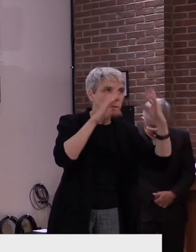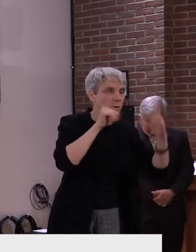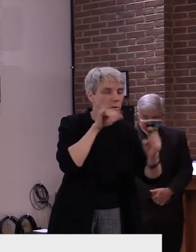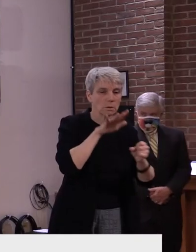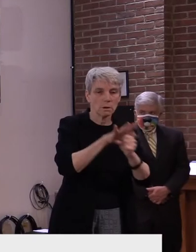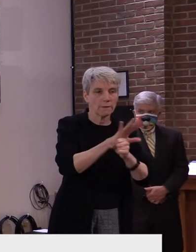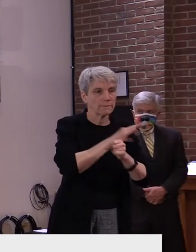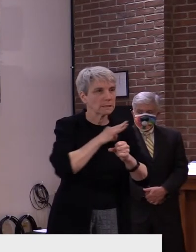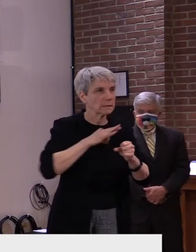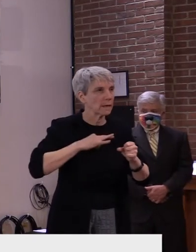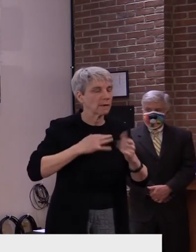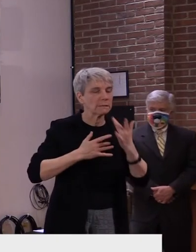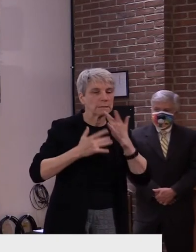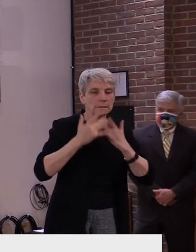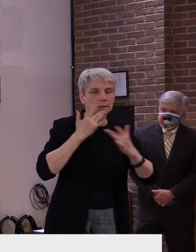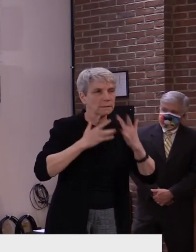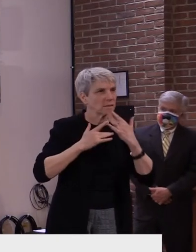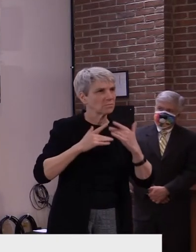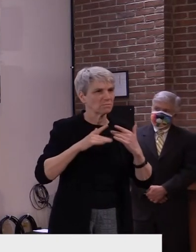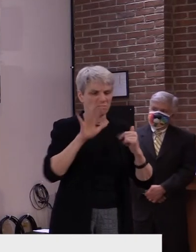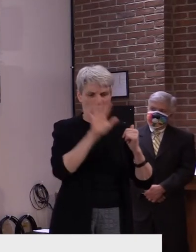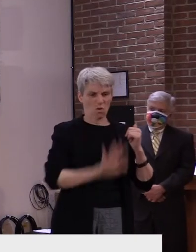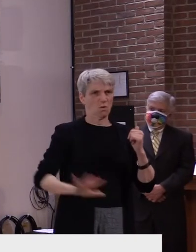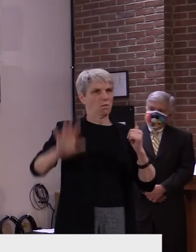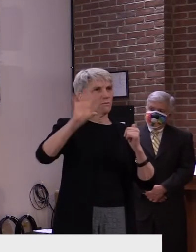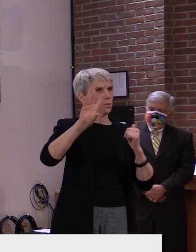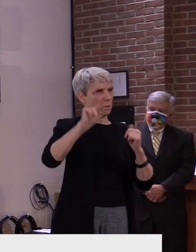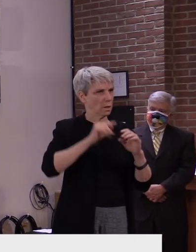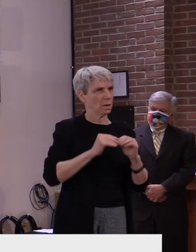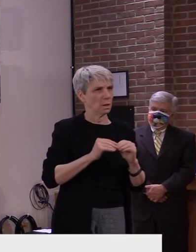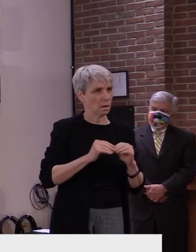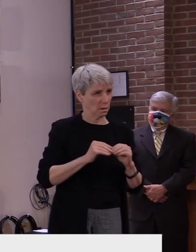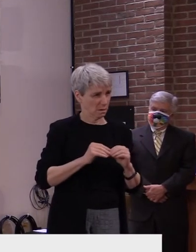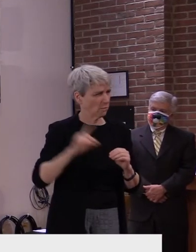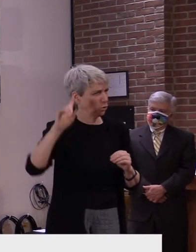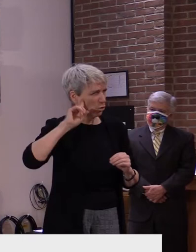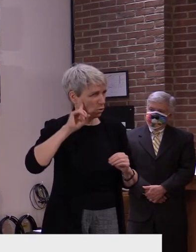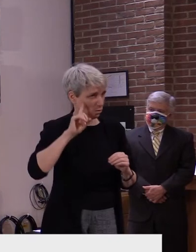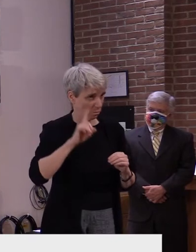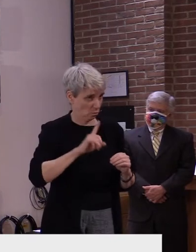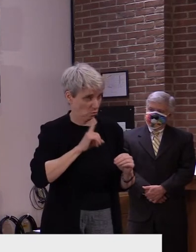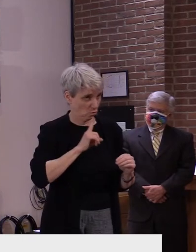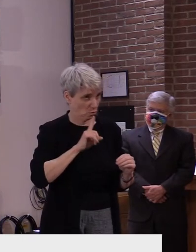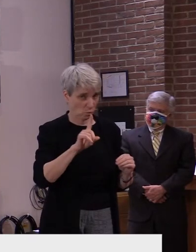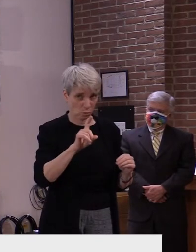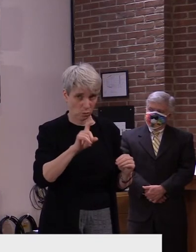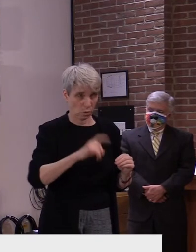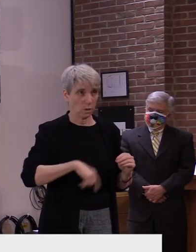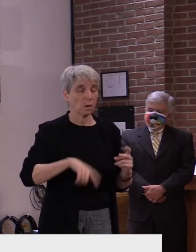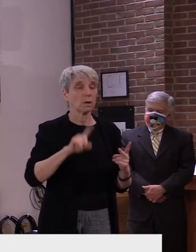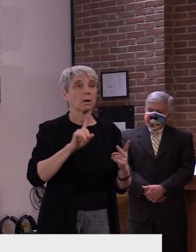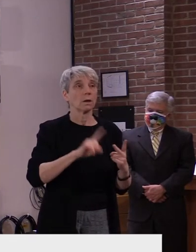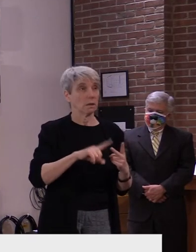state. Can you speak to that and tell me if it's accurate and